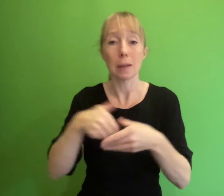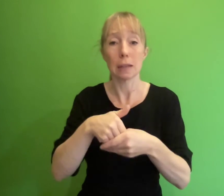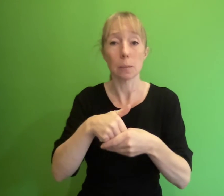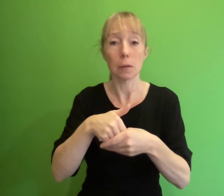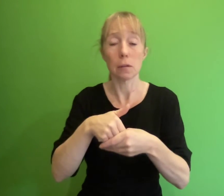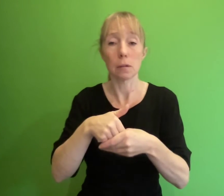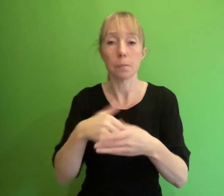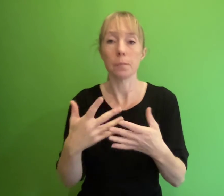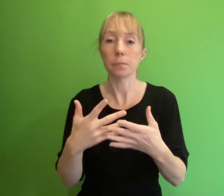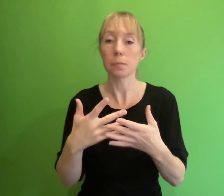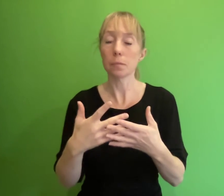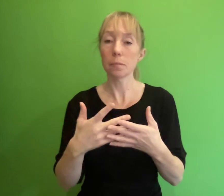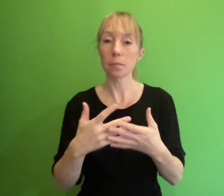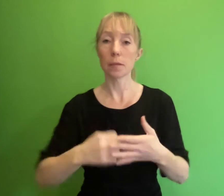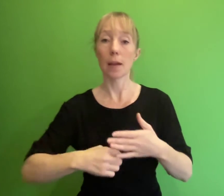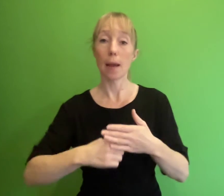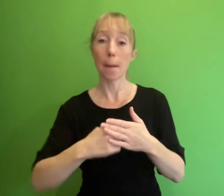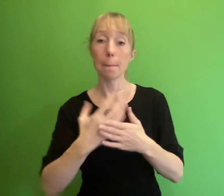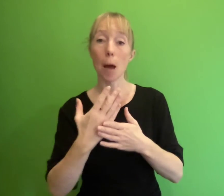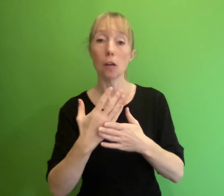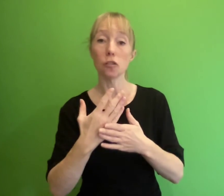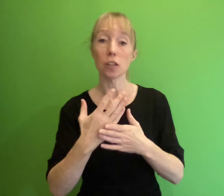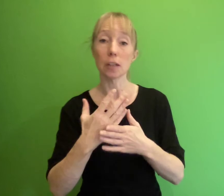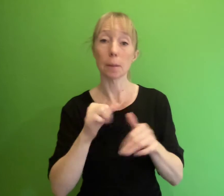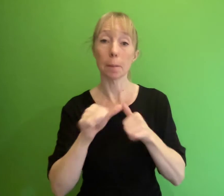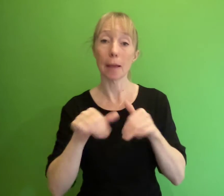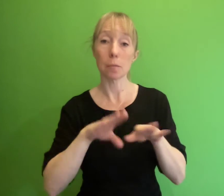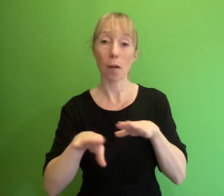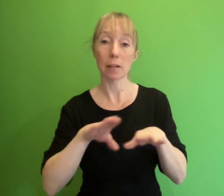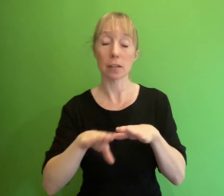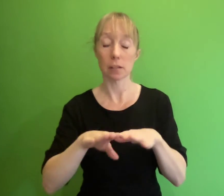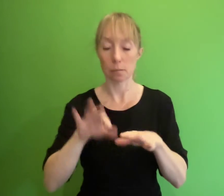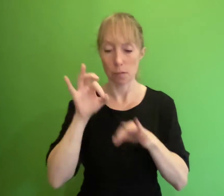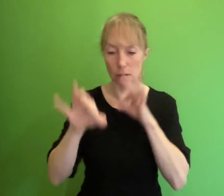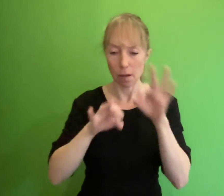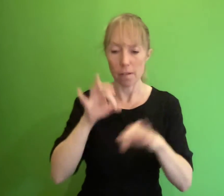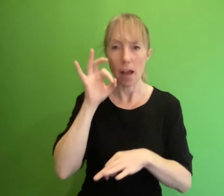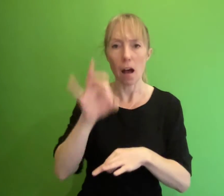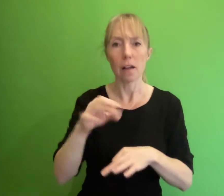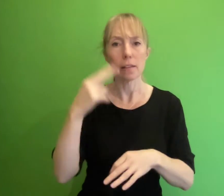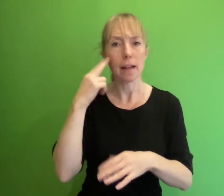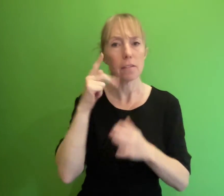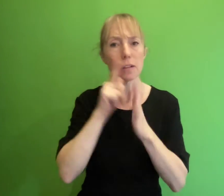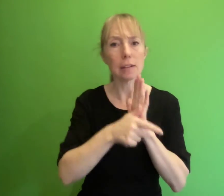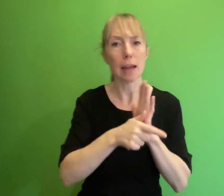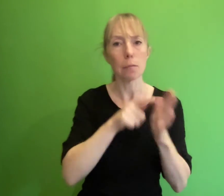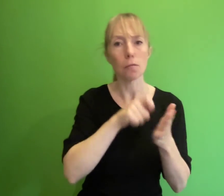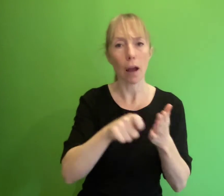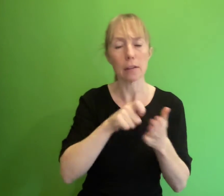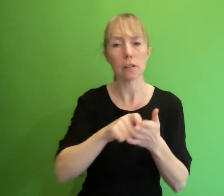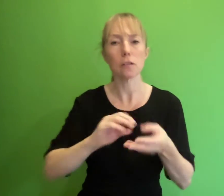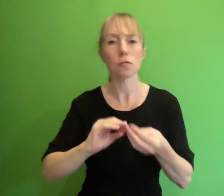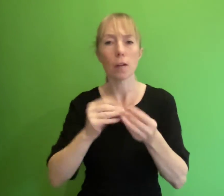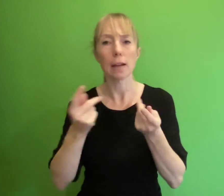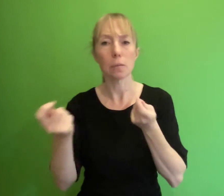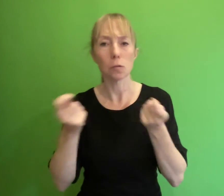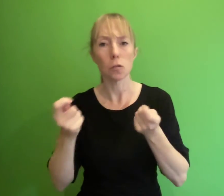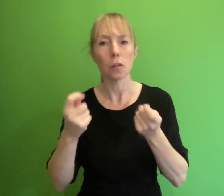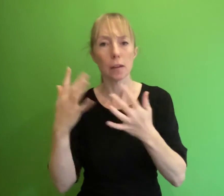Emerging best practice. The survey asked deaf and disabled writers, creative producers and audiences for